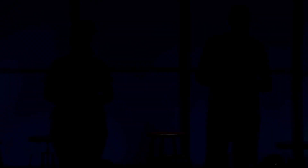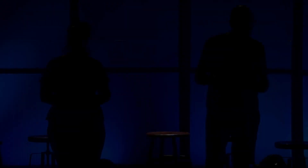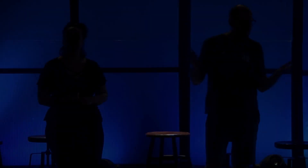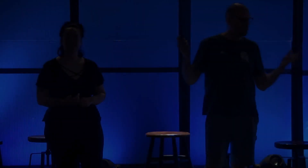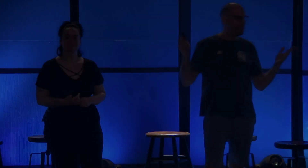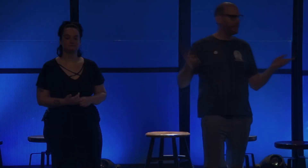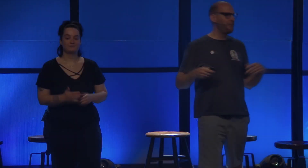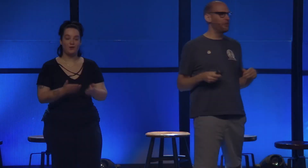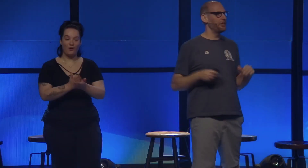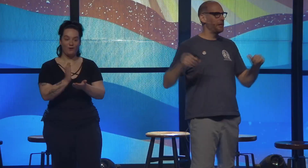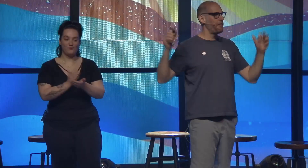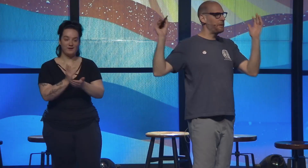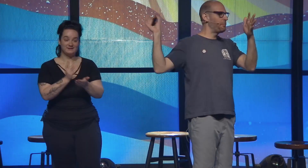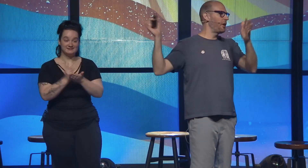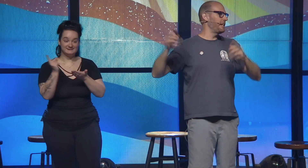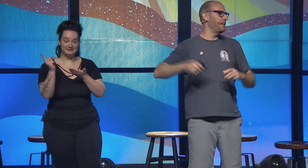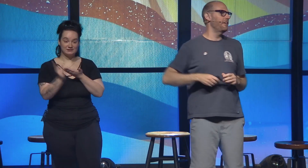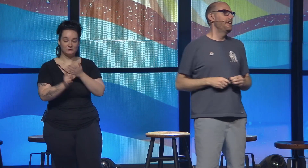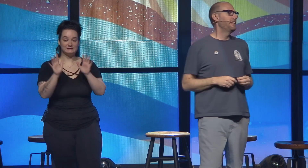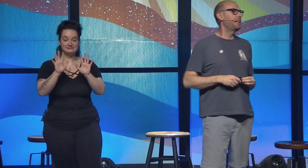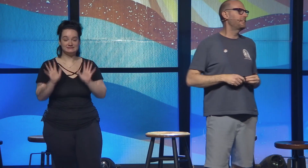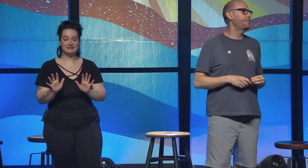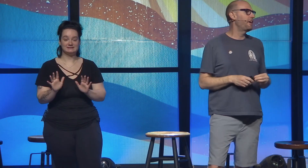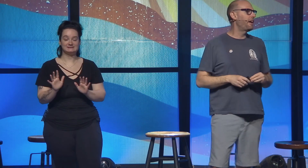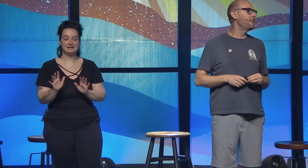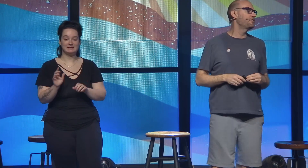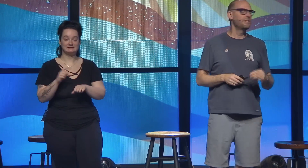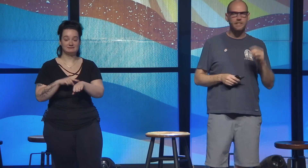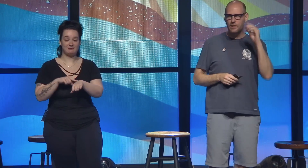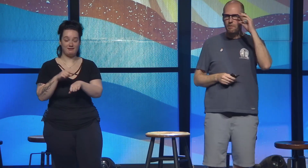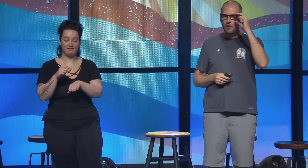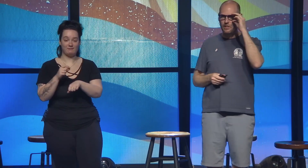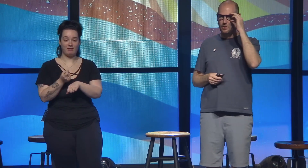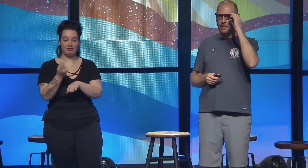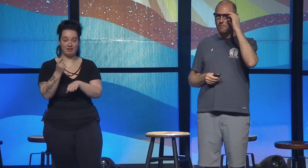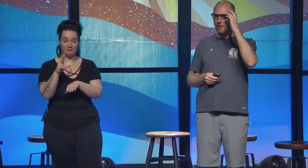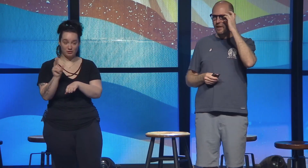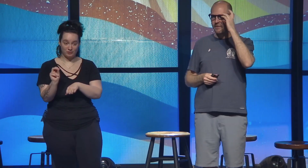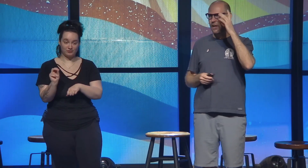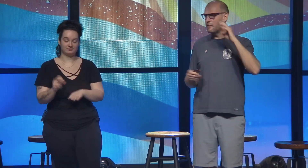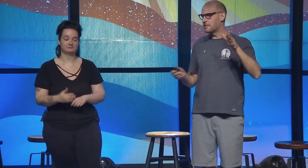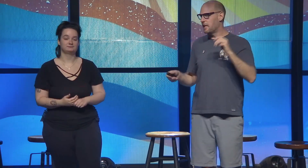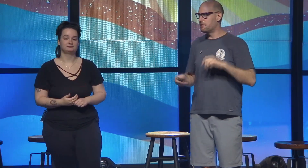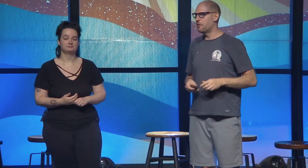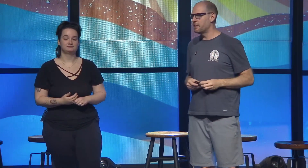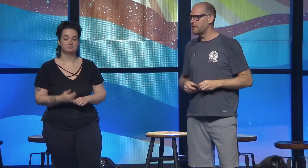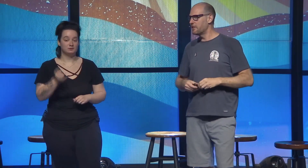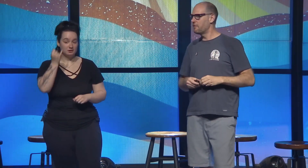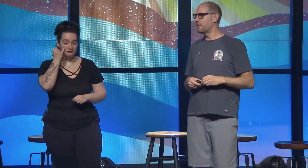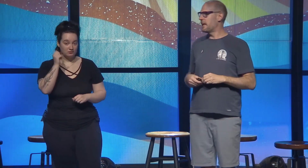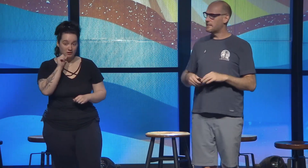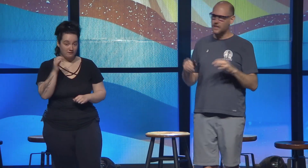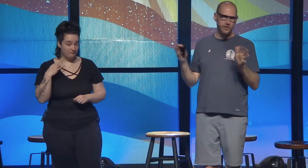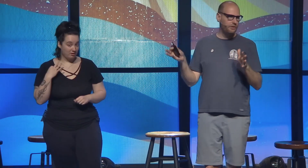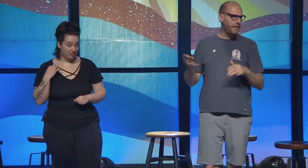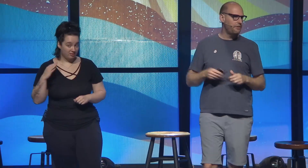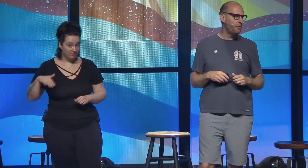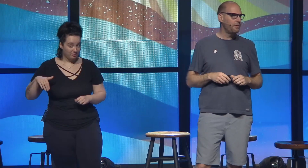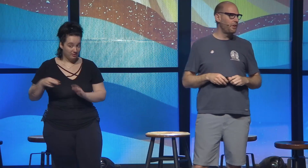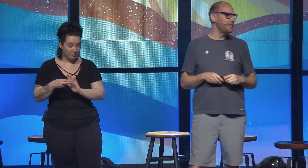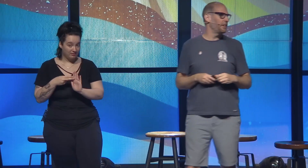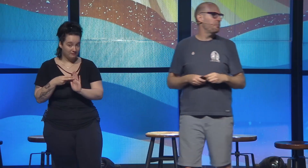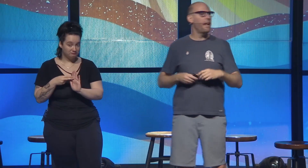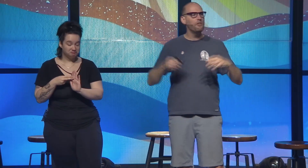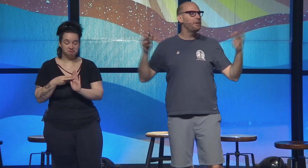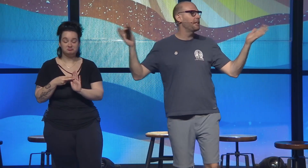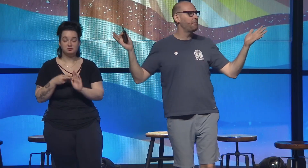All right, next week, 11:30, we're going to have a big party here. Lots of interest in the community, so it's going to be great. If you haven't signed up to volunteer yet for that, it's not too late if you